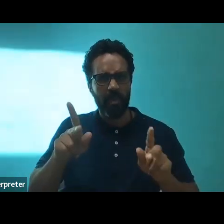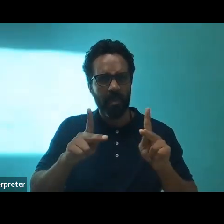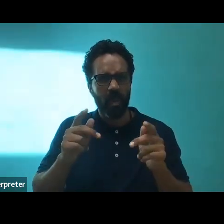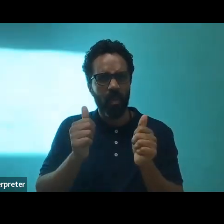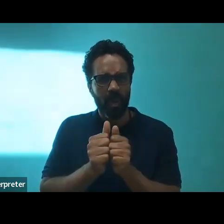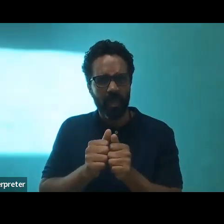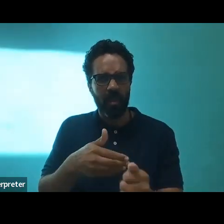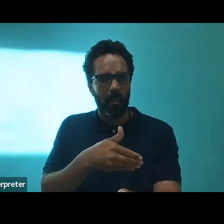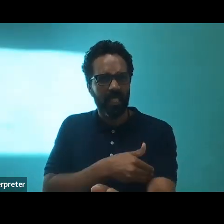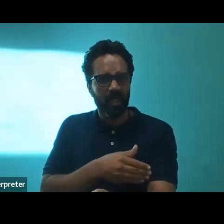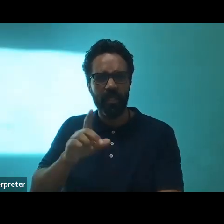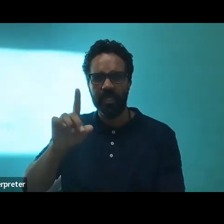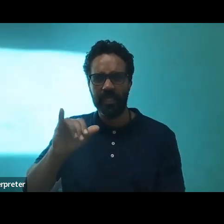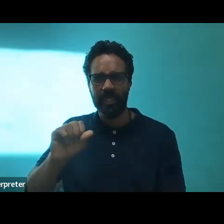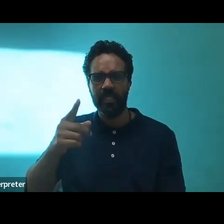dystrophy.